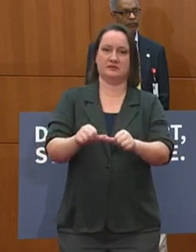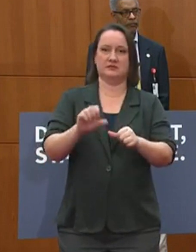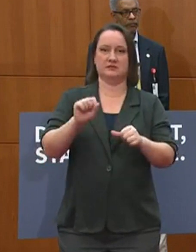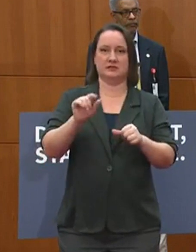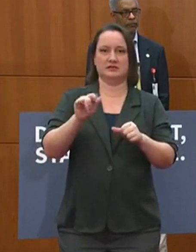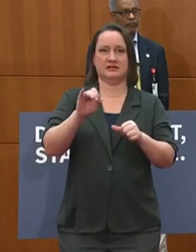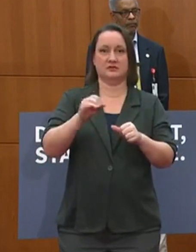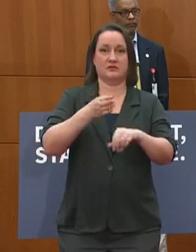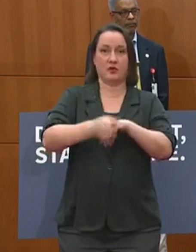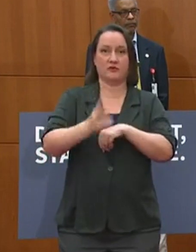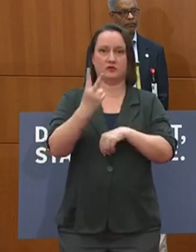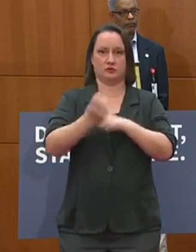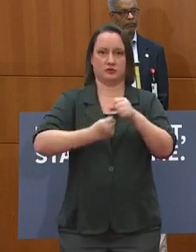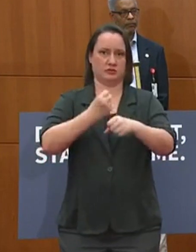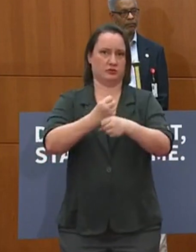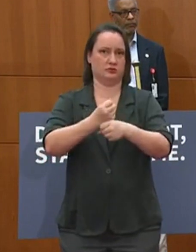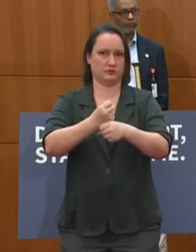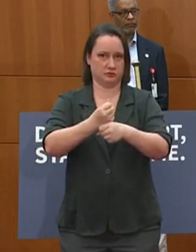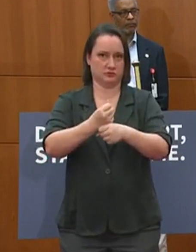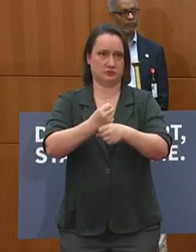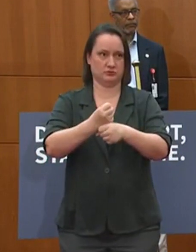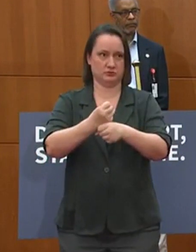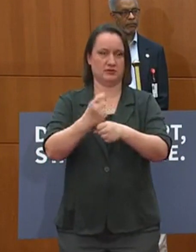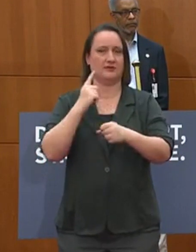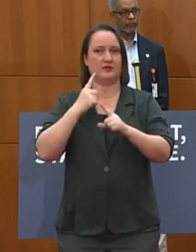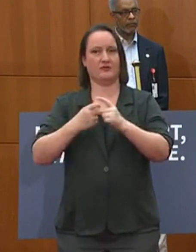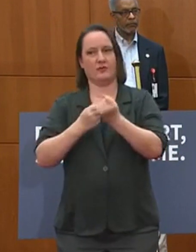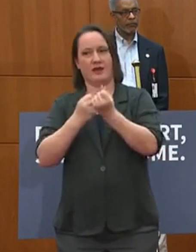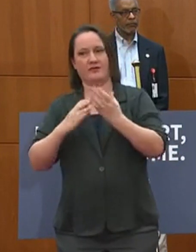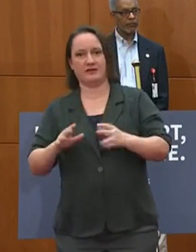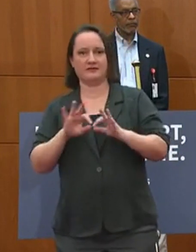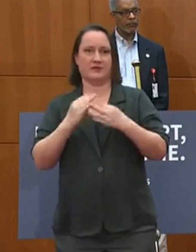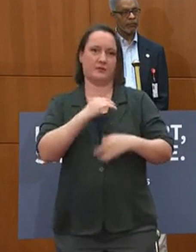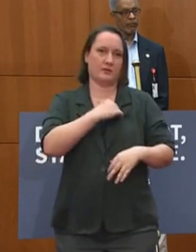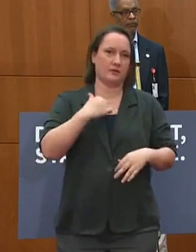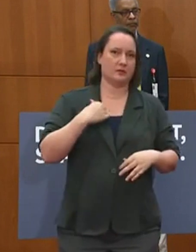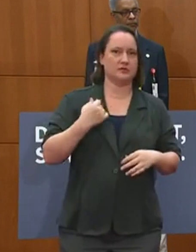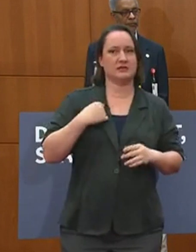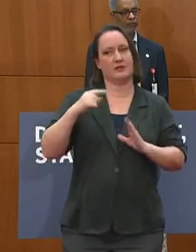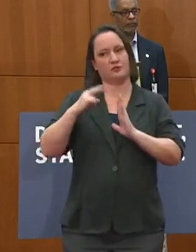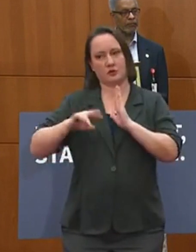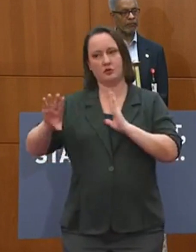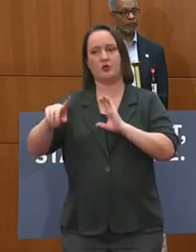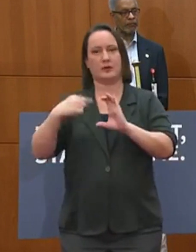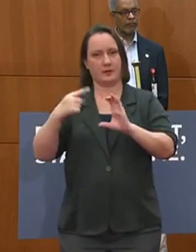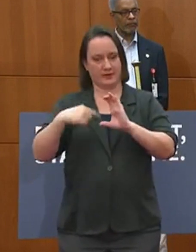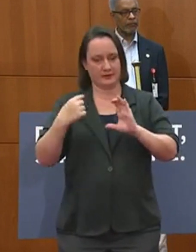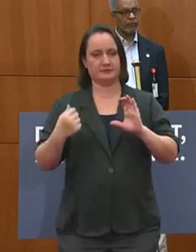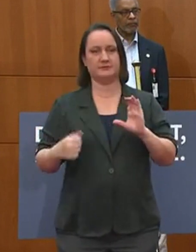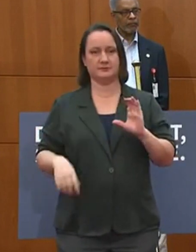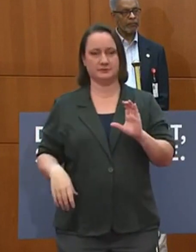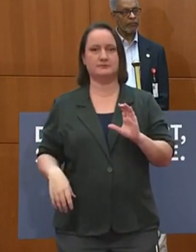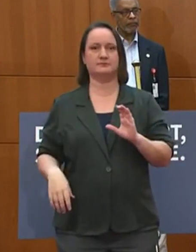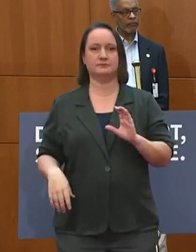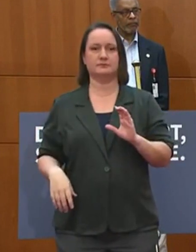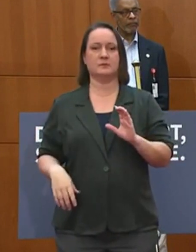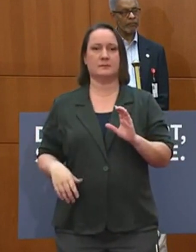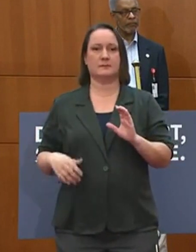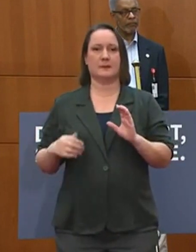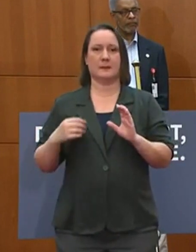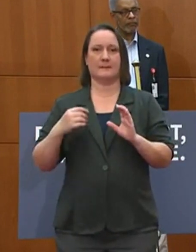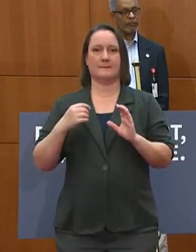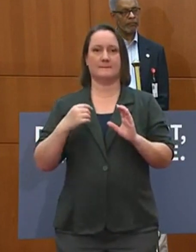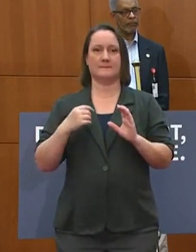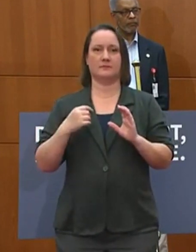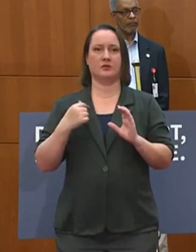So, you know, I've heard from advocates, I've heard from family members, I'm reading your emails, and we have a